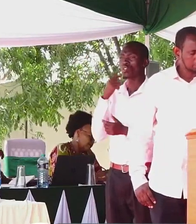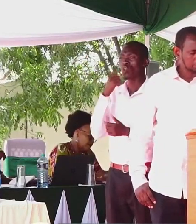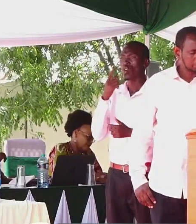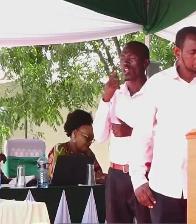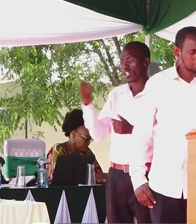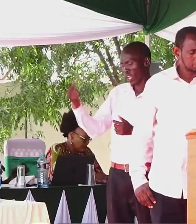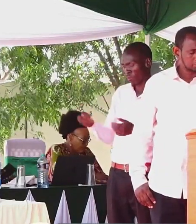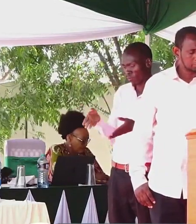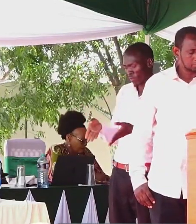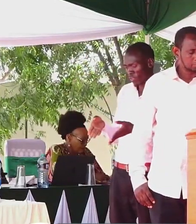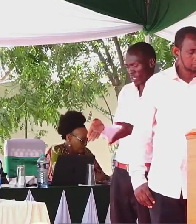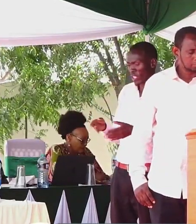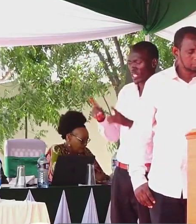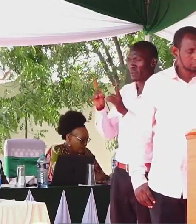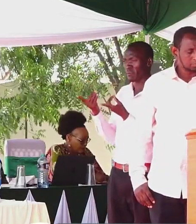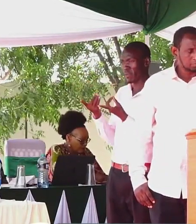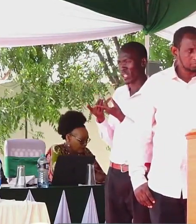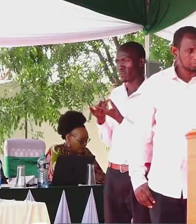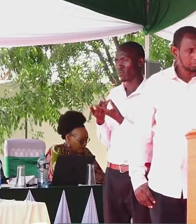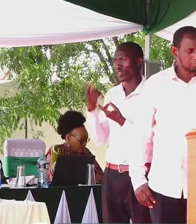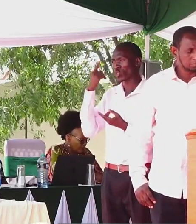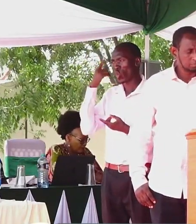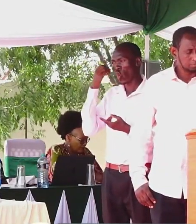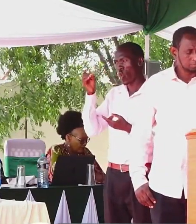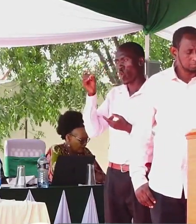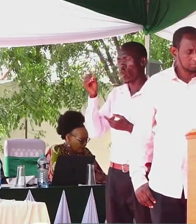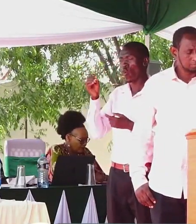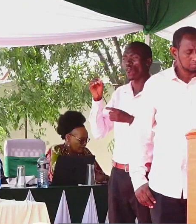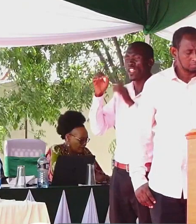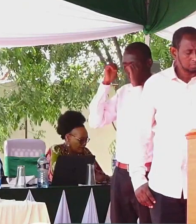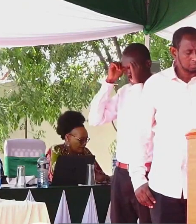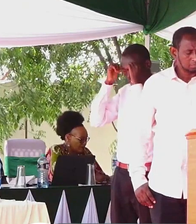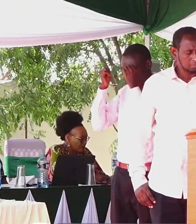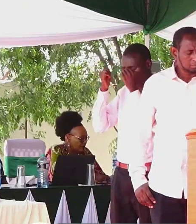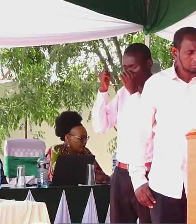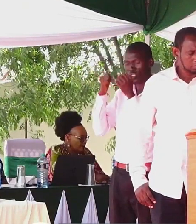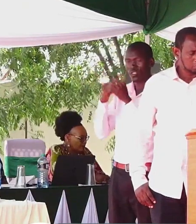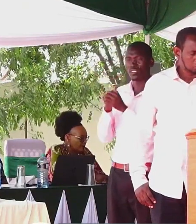to this particular department of education, we have